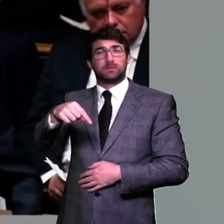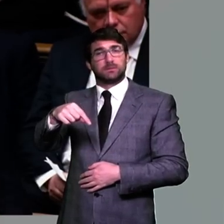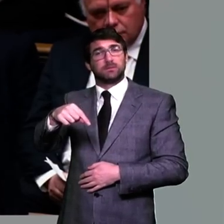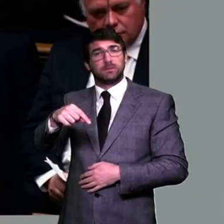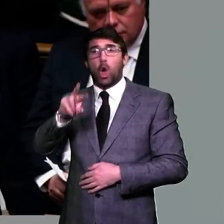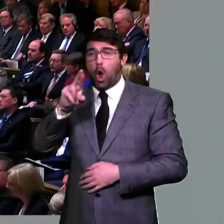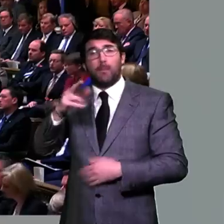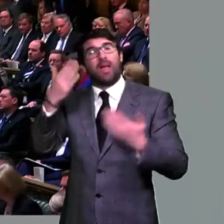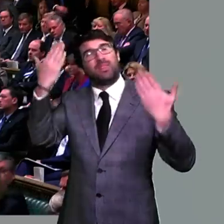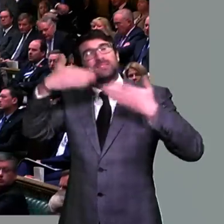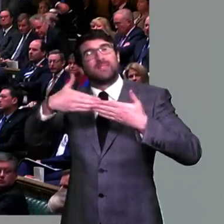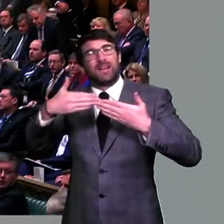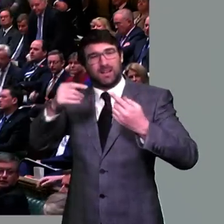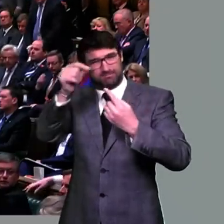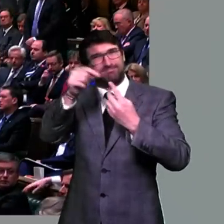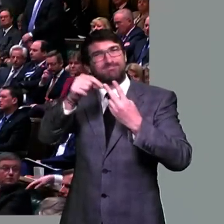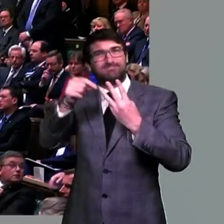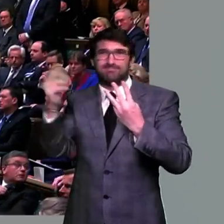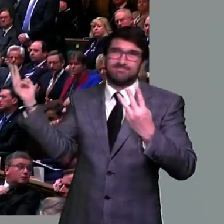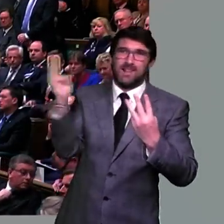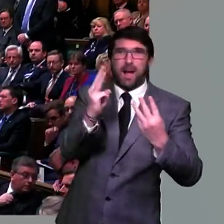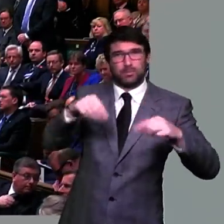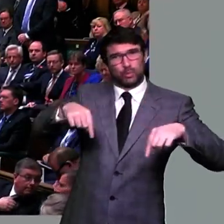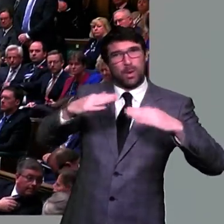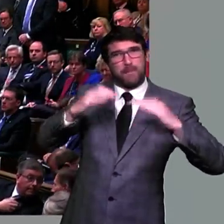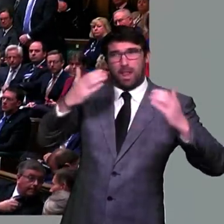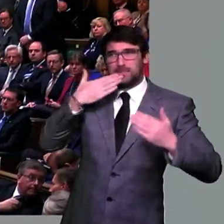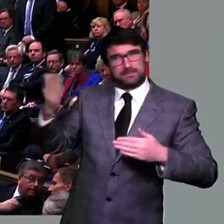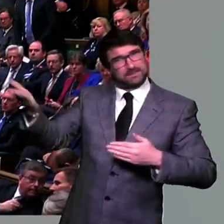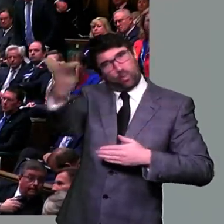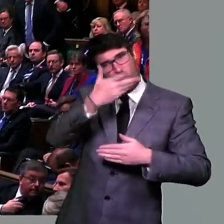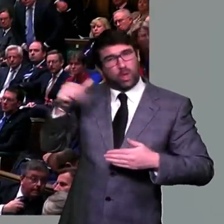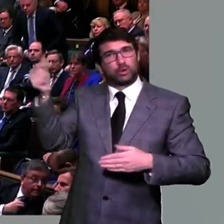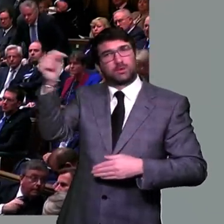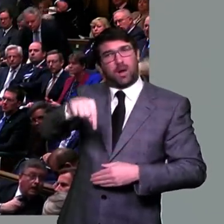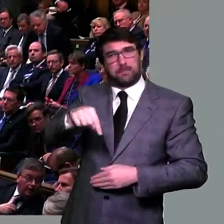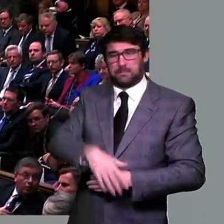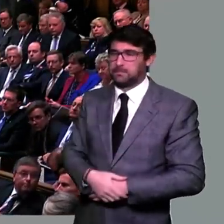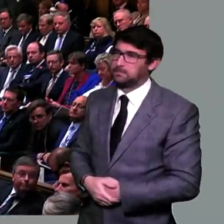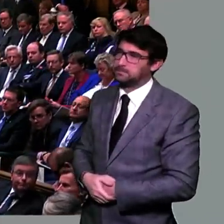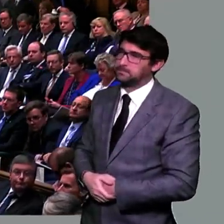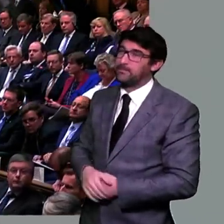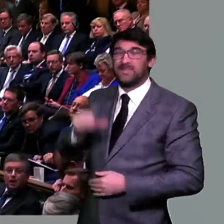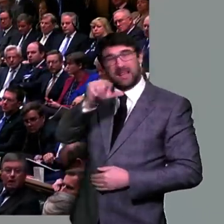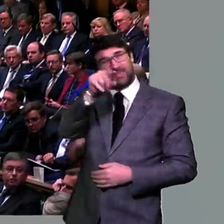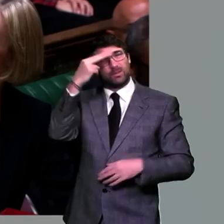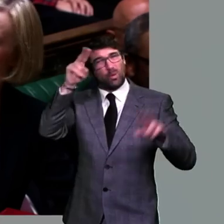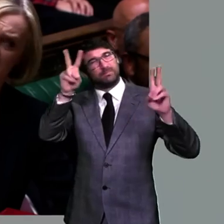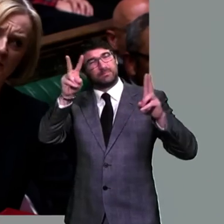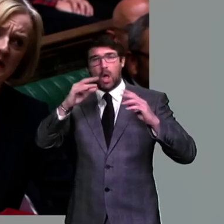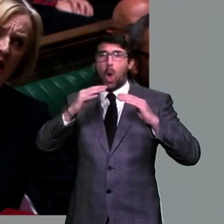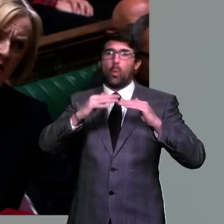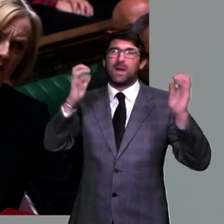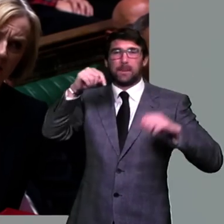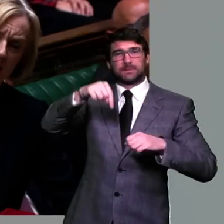join us this evening? Prime Minister. Well, the Westminster Foundation for Democracy does a fantastic job, and I